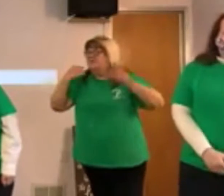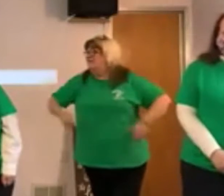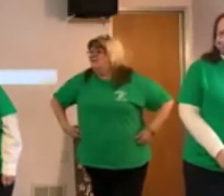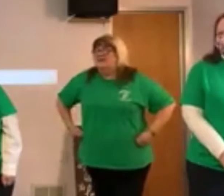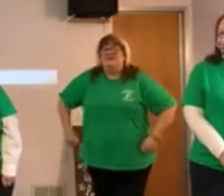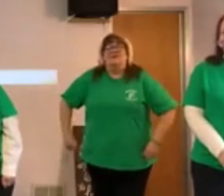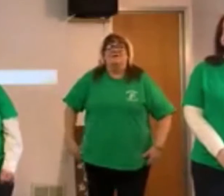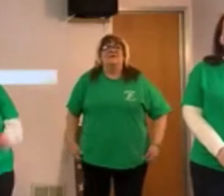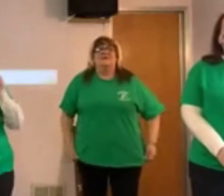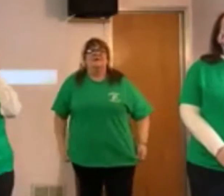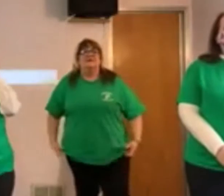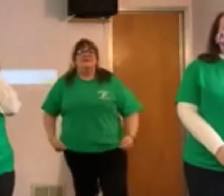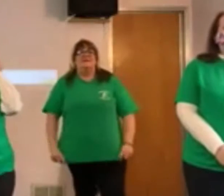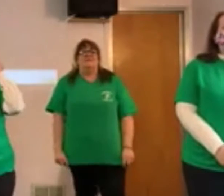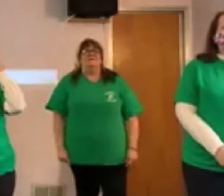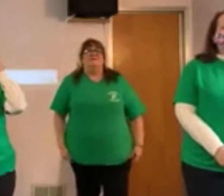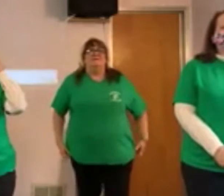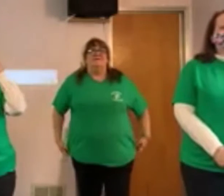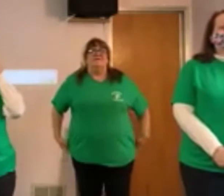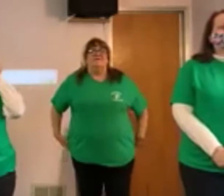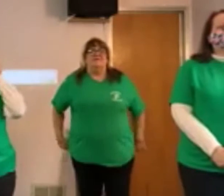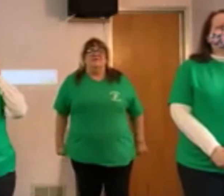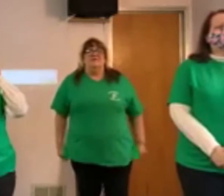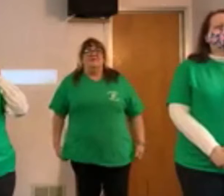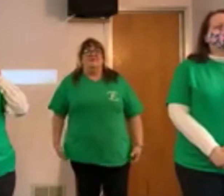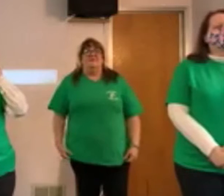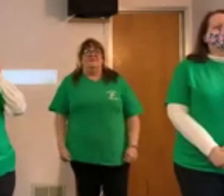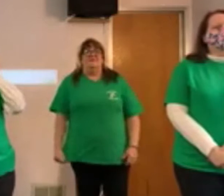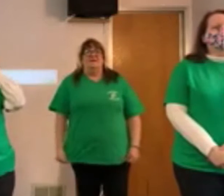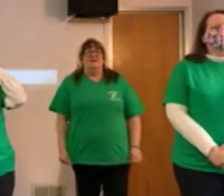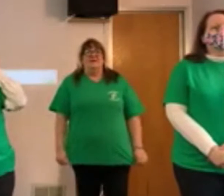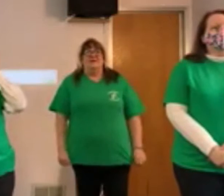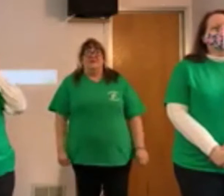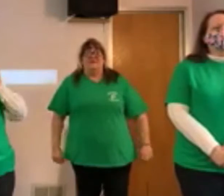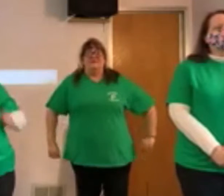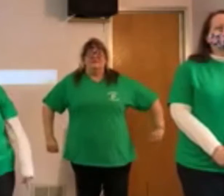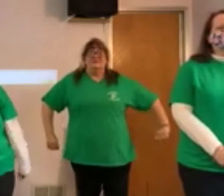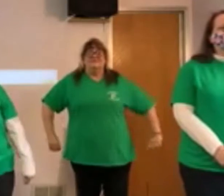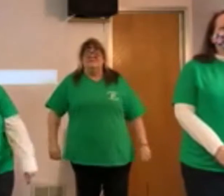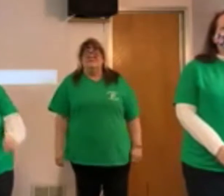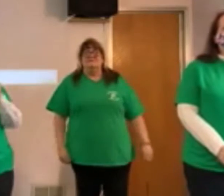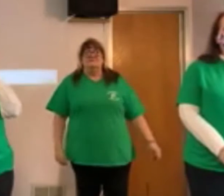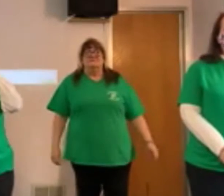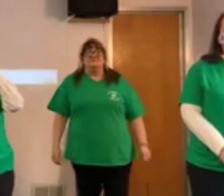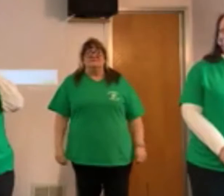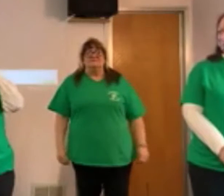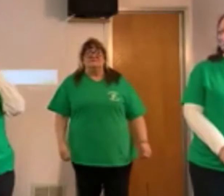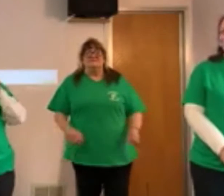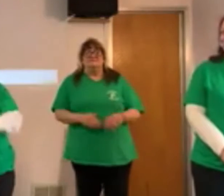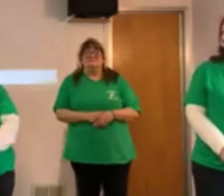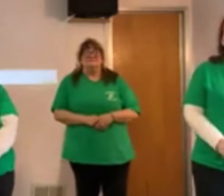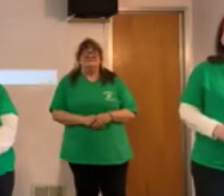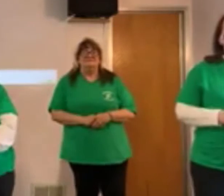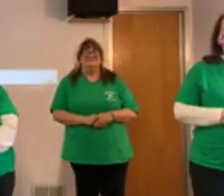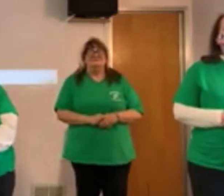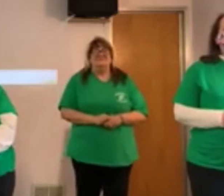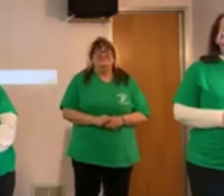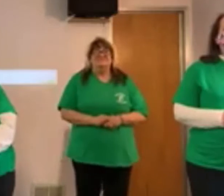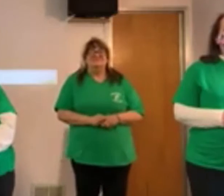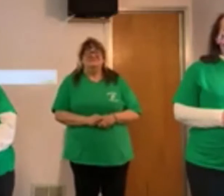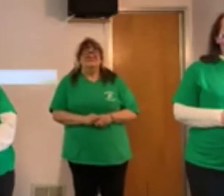You're welcome to join. You can sign with us, or you can sing, or you can watch. Whatever way you want to worship this morning.